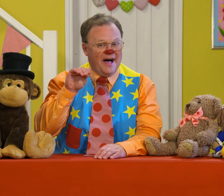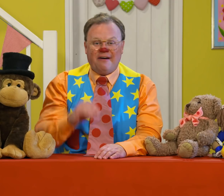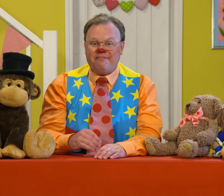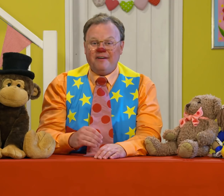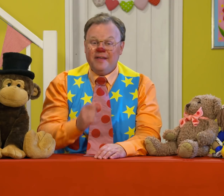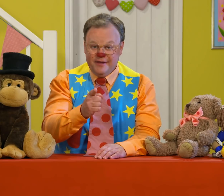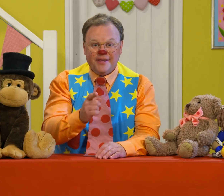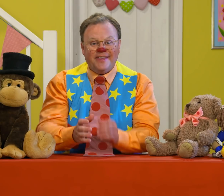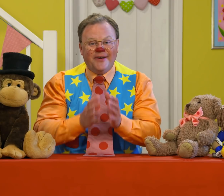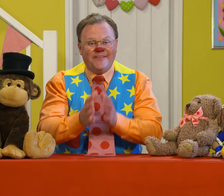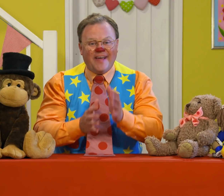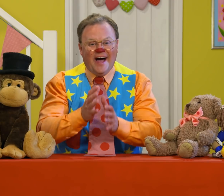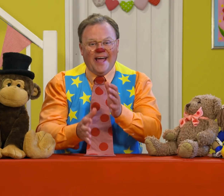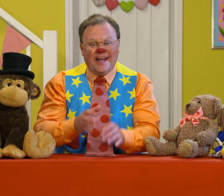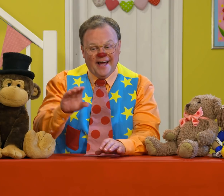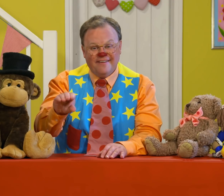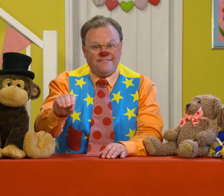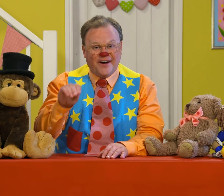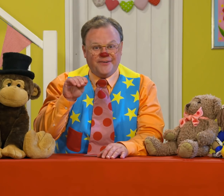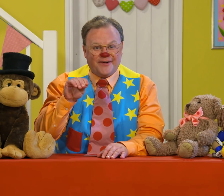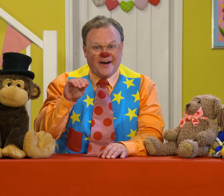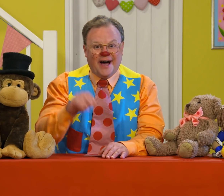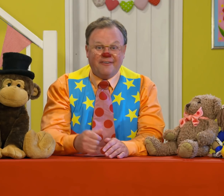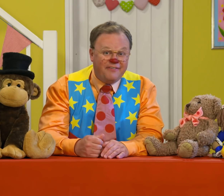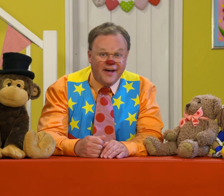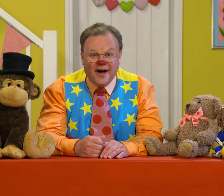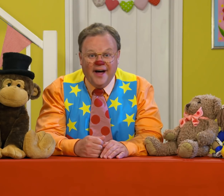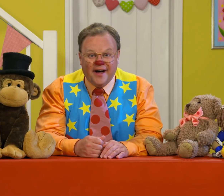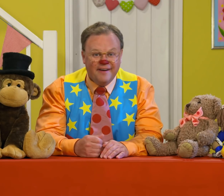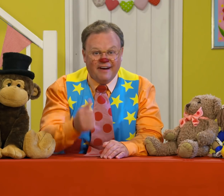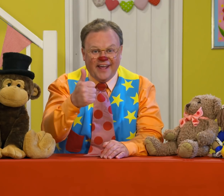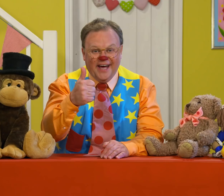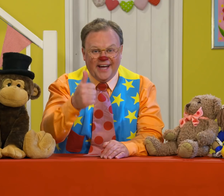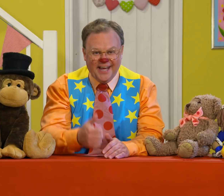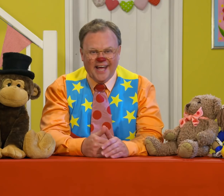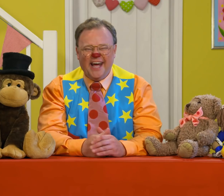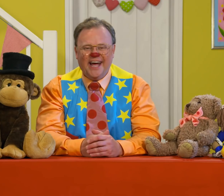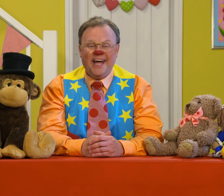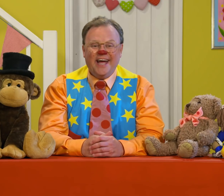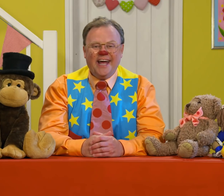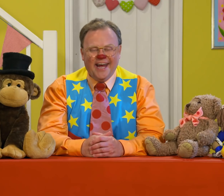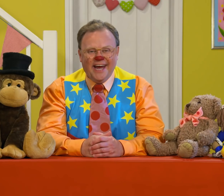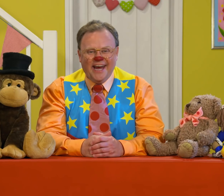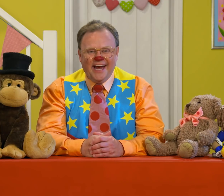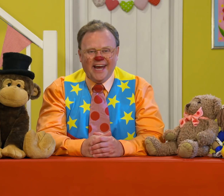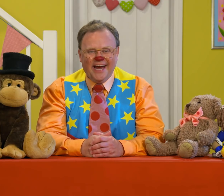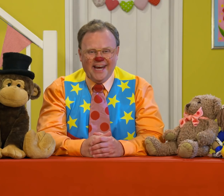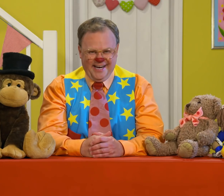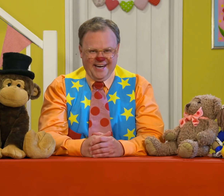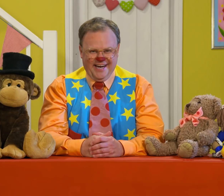Photograph. You sign photograph. Oh, very good. Thank you, Teacher Tumble.